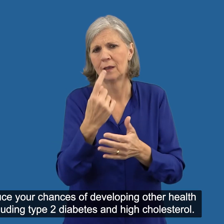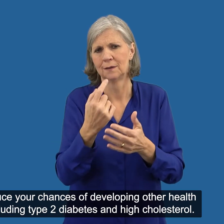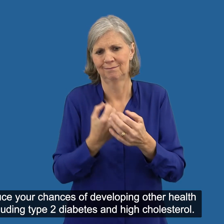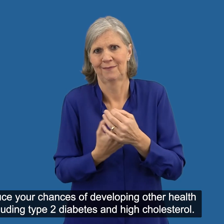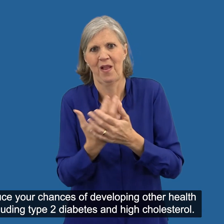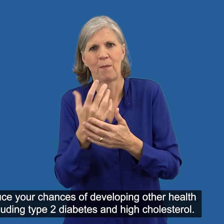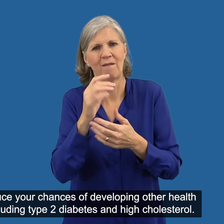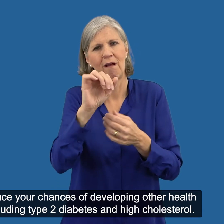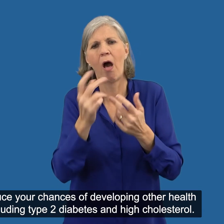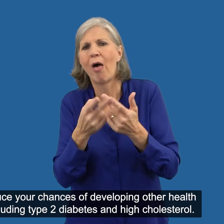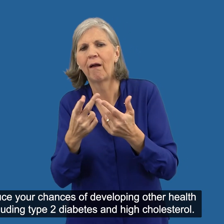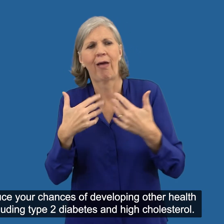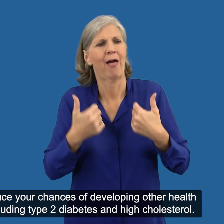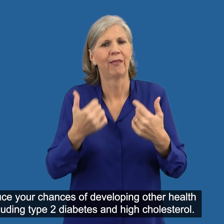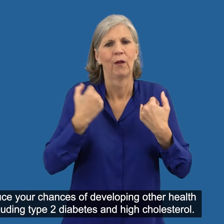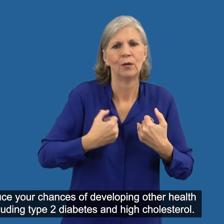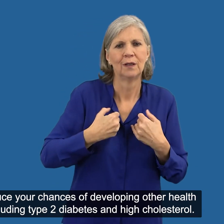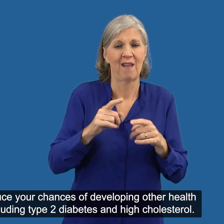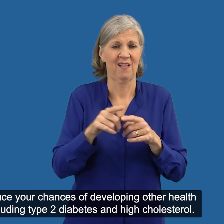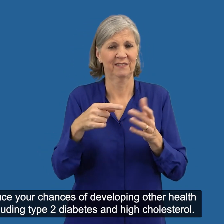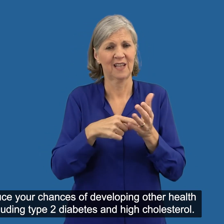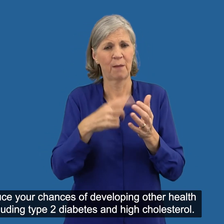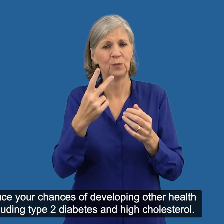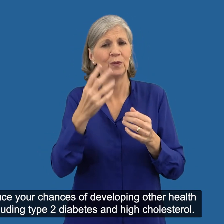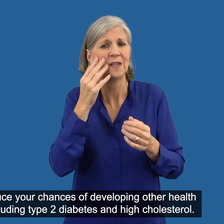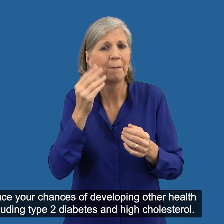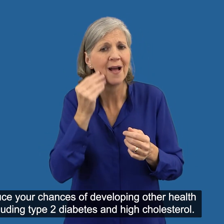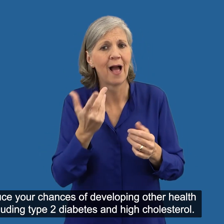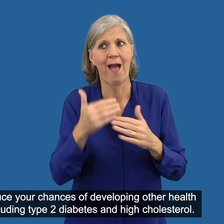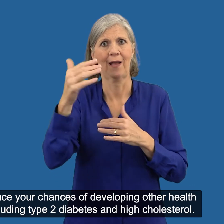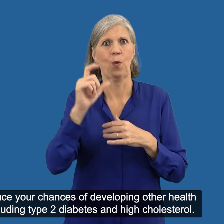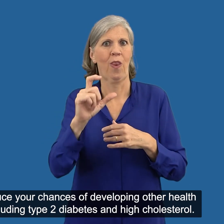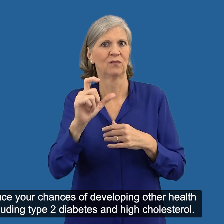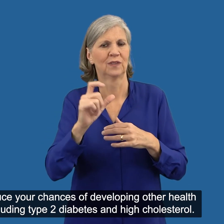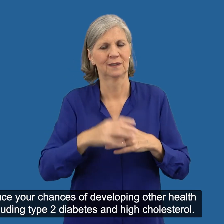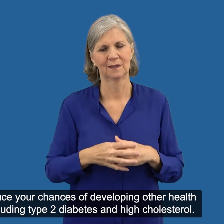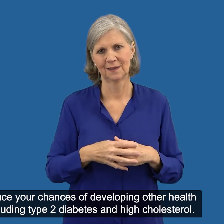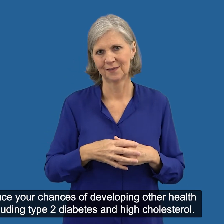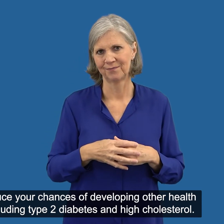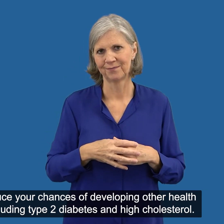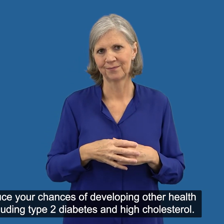It can also reduce your chances of developing other health conditions, including type 2 diabetes and high